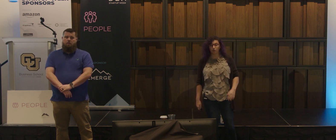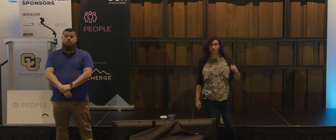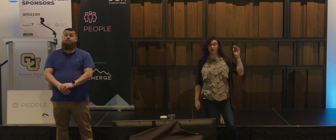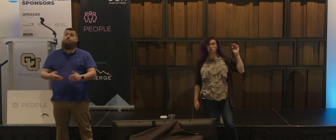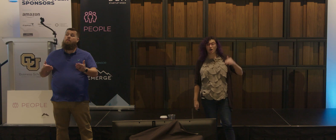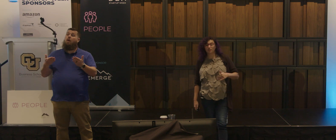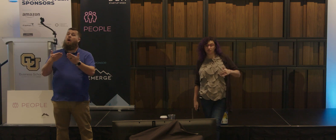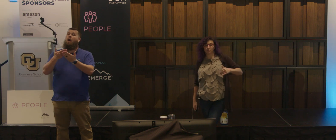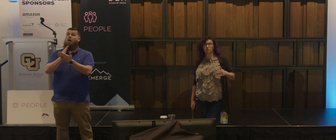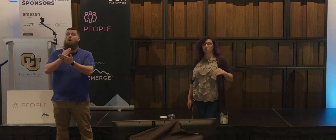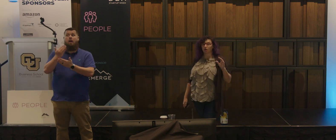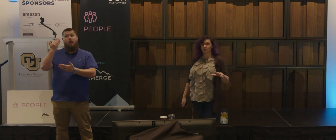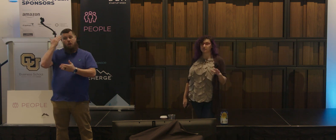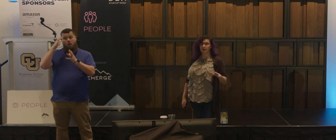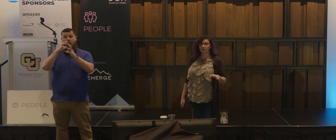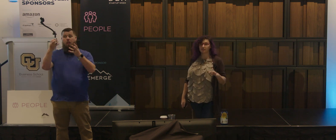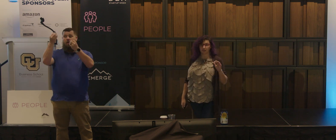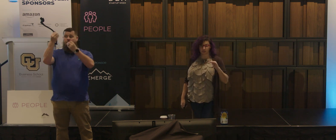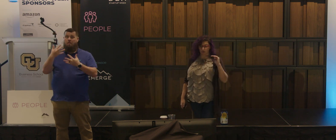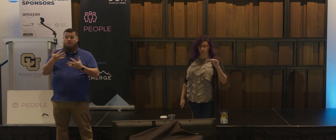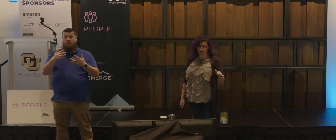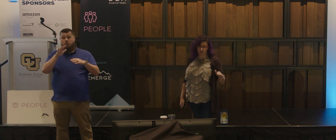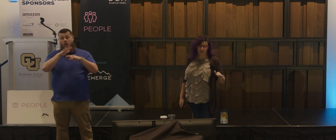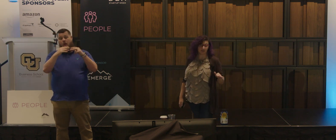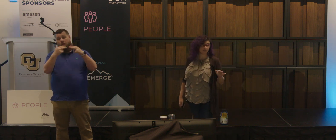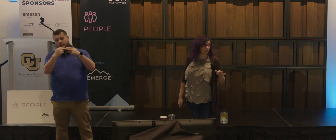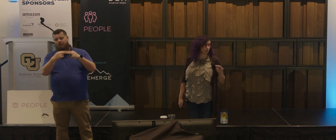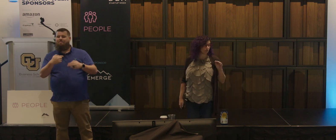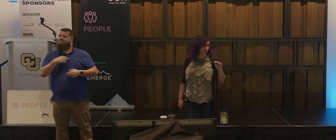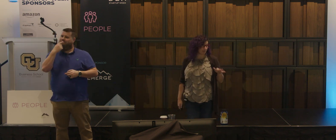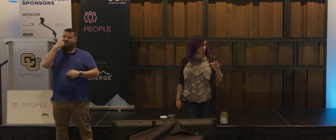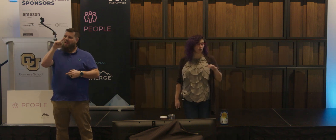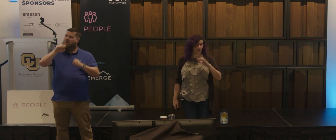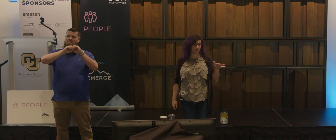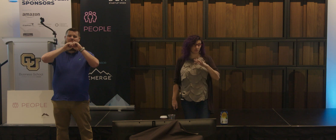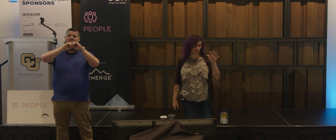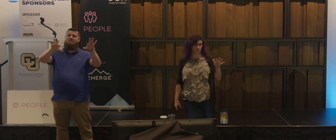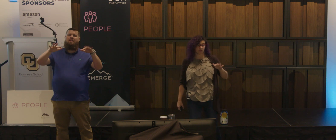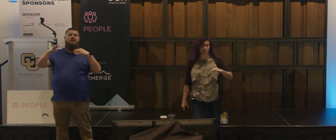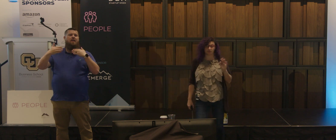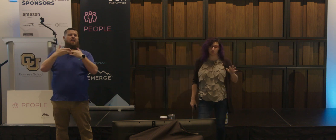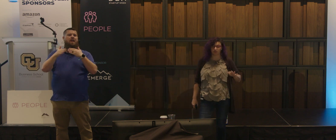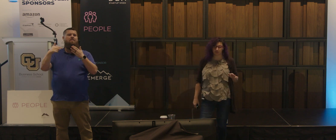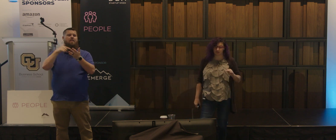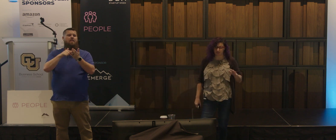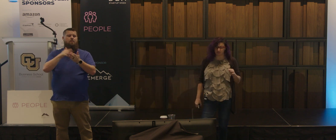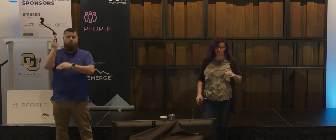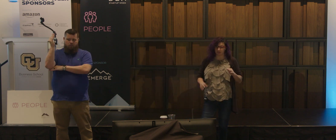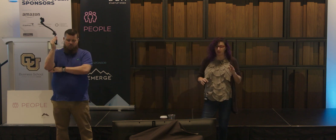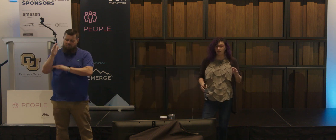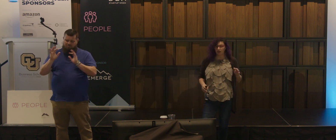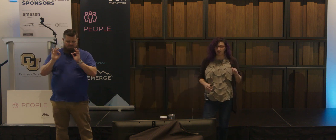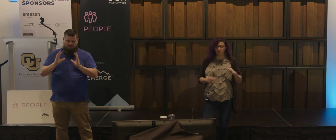And I know there's a ton of information on these slides, and so I am happy to send them to you after the presentation. That's